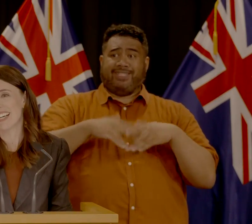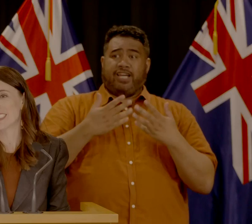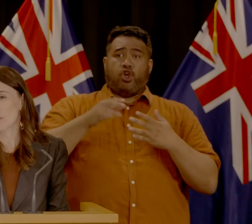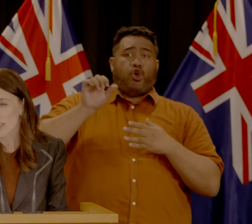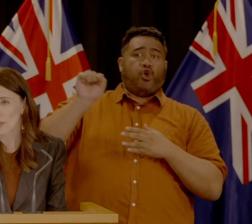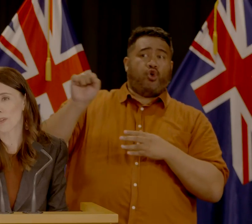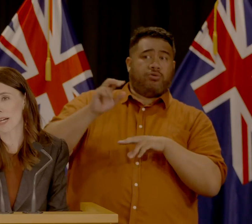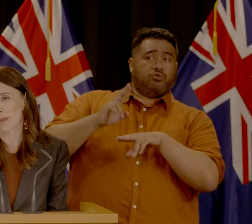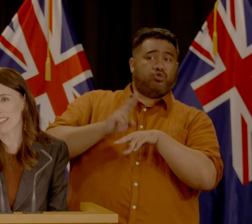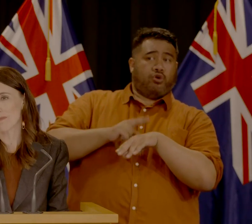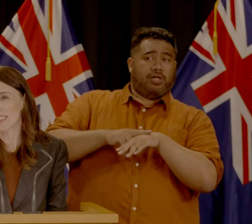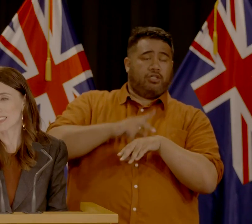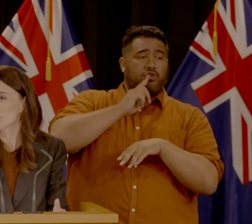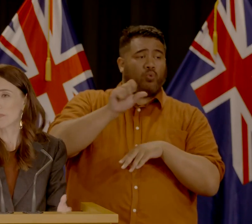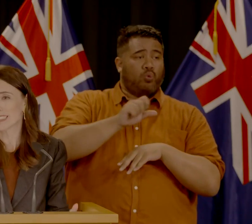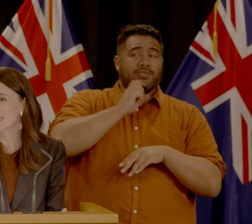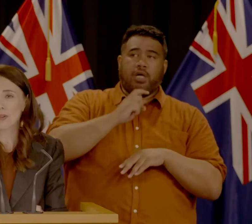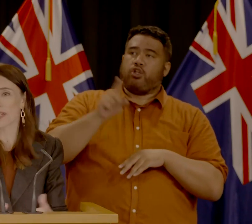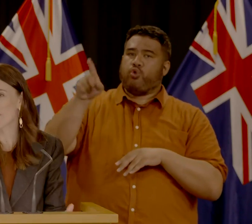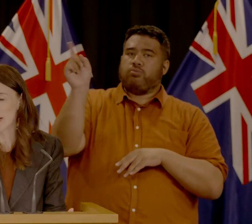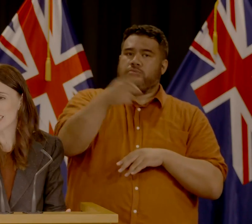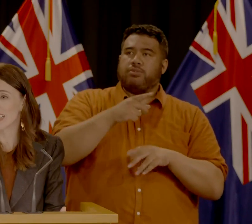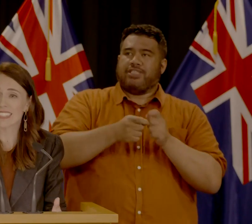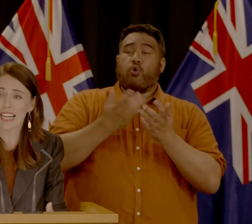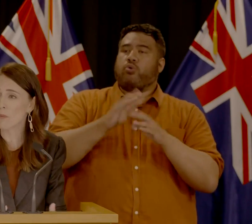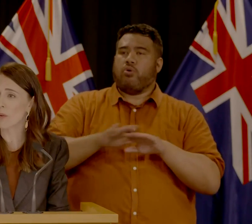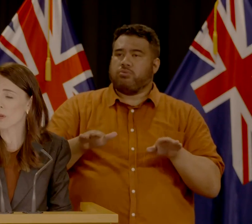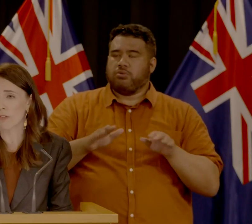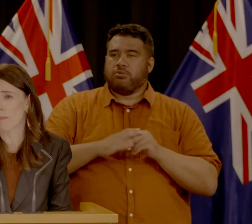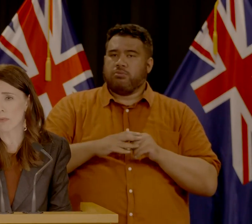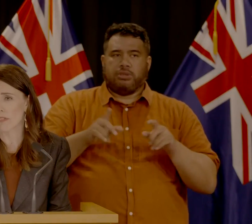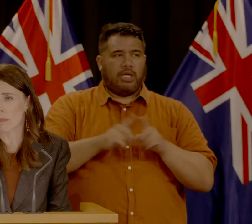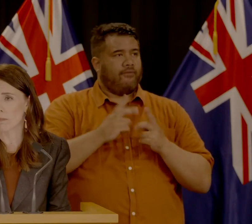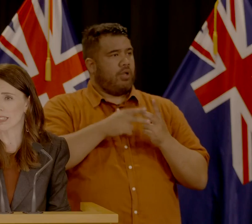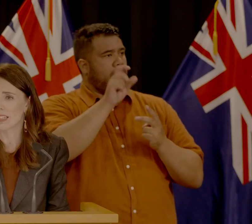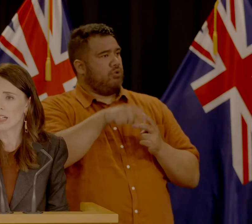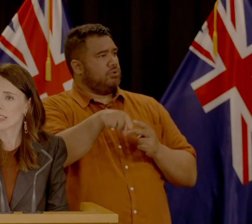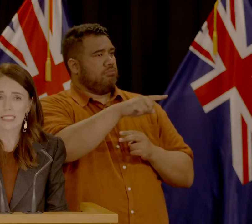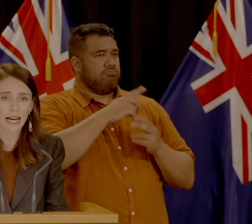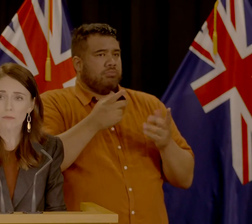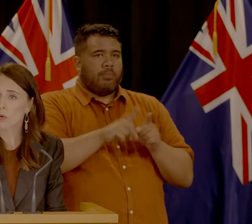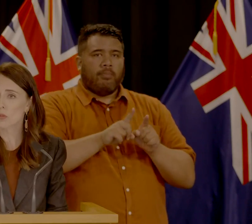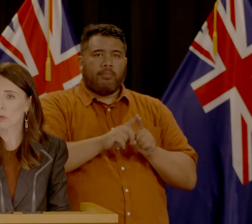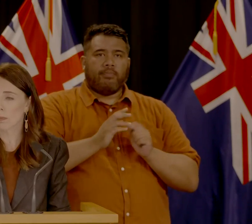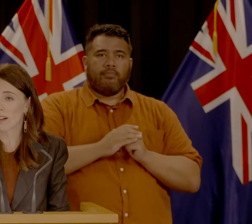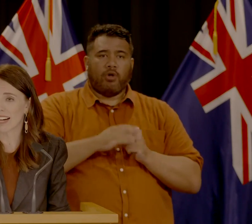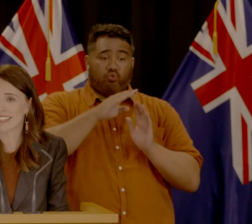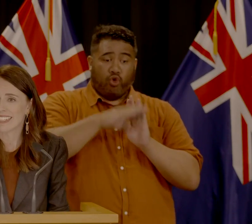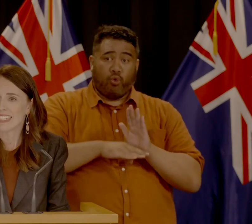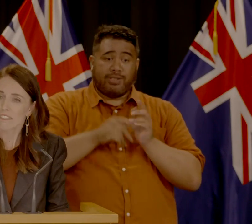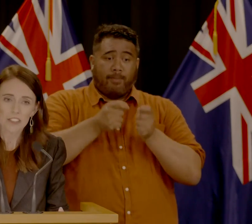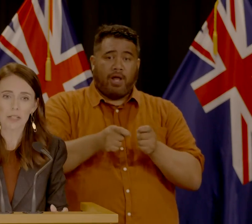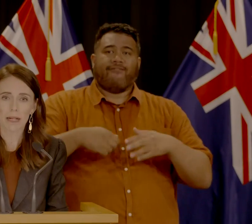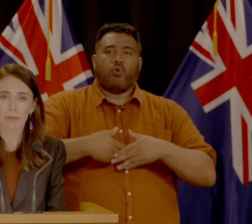GP as to whether or not they believe a minister should be tested or an MP, in the same way it would for a member of the public. The same rules will